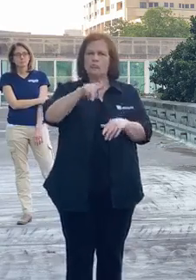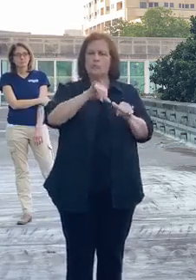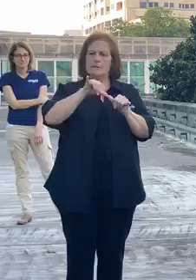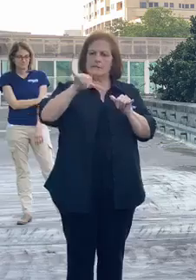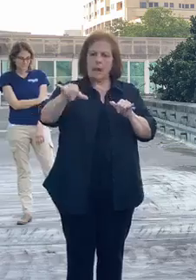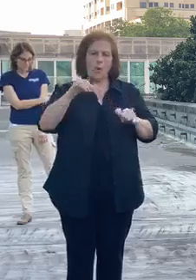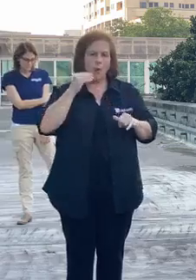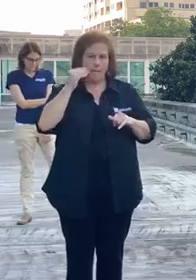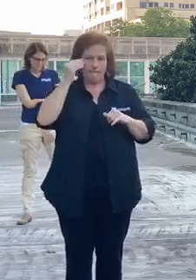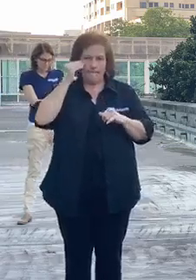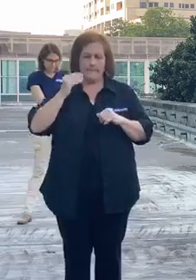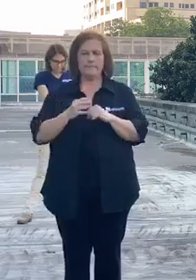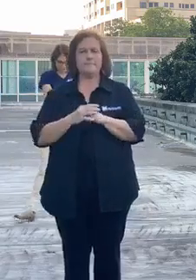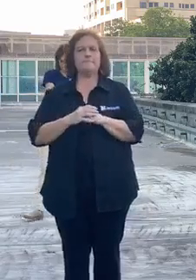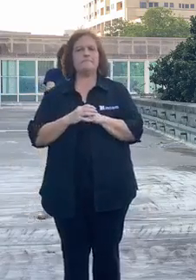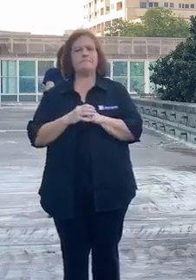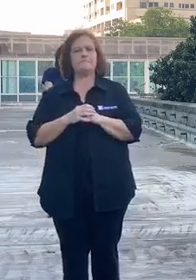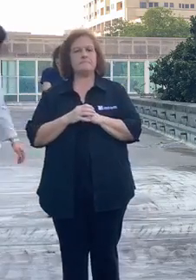much.